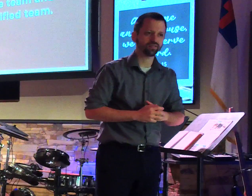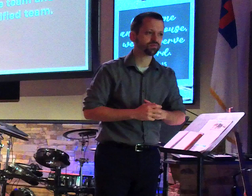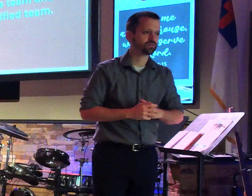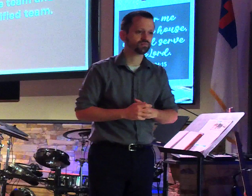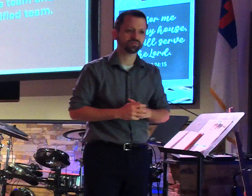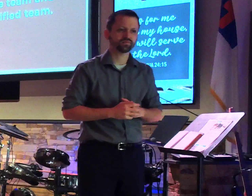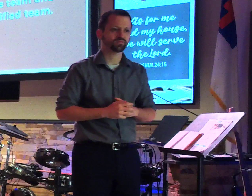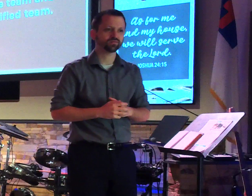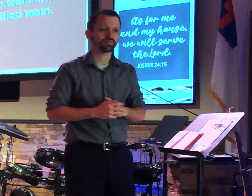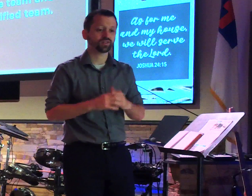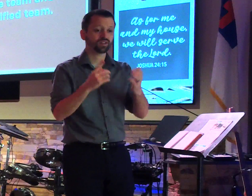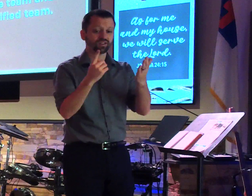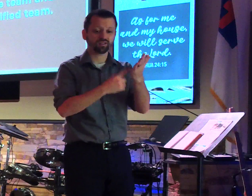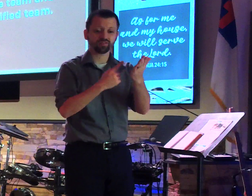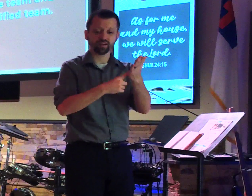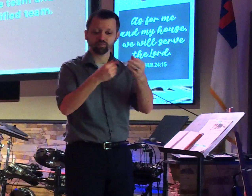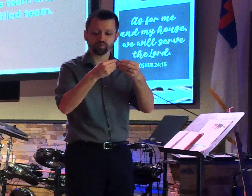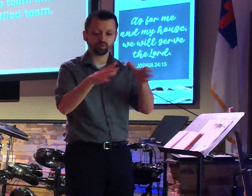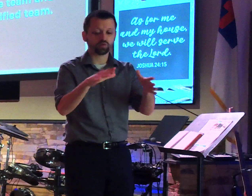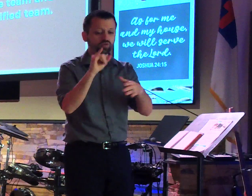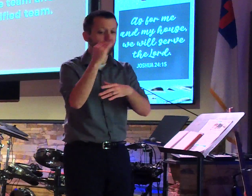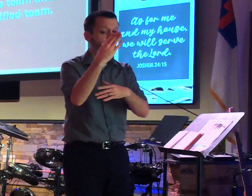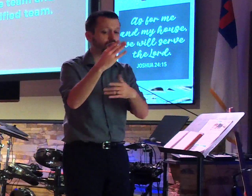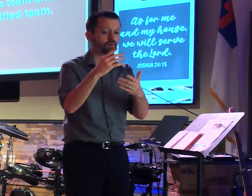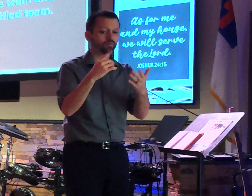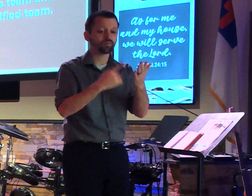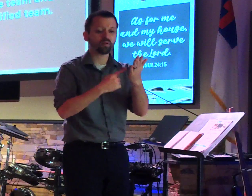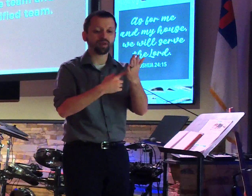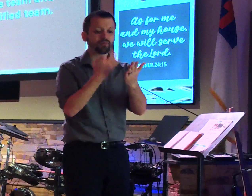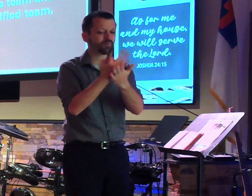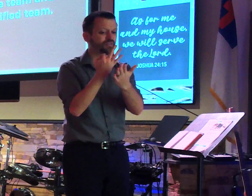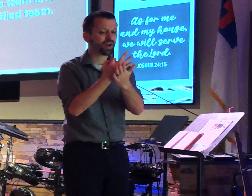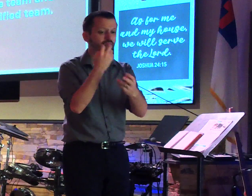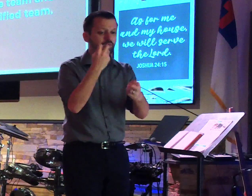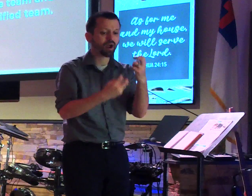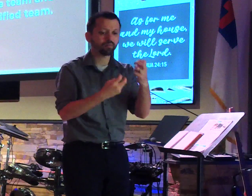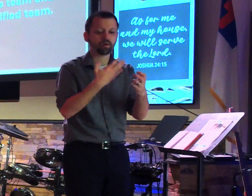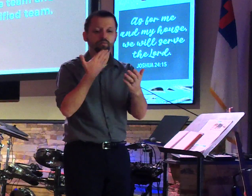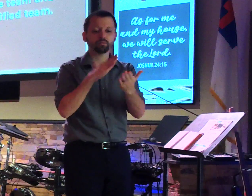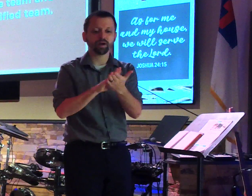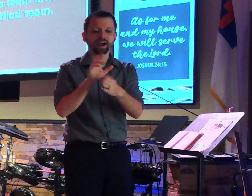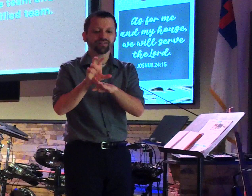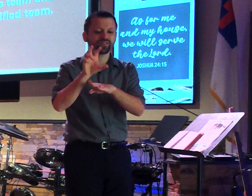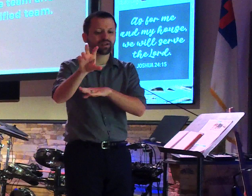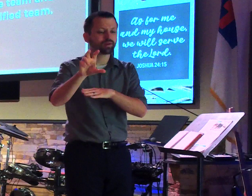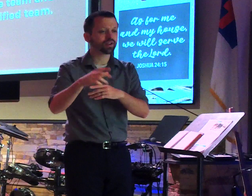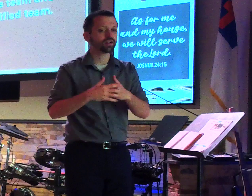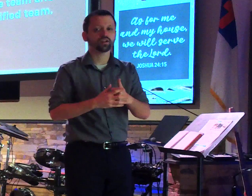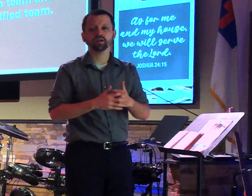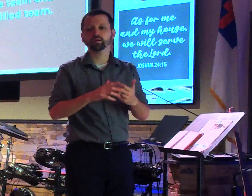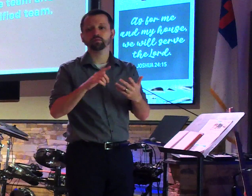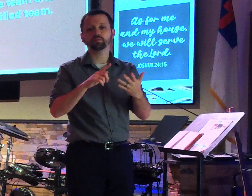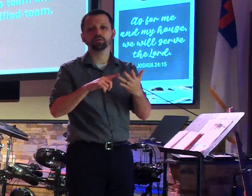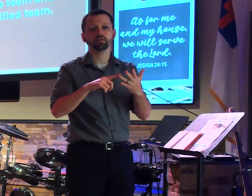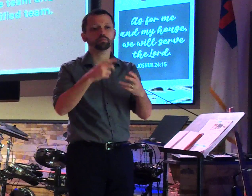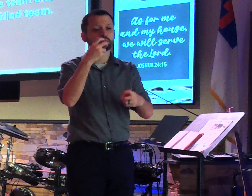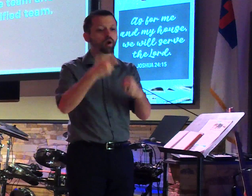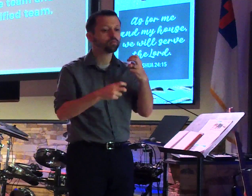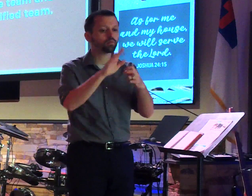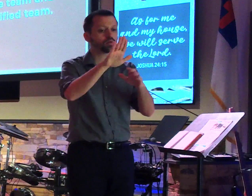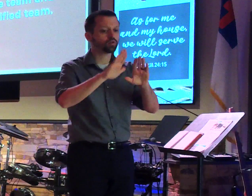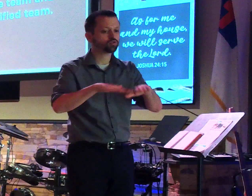There's going to be job losses. There's going to be financial reversals. There's going to be bad investments. There's going to be problems with your